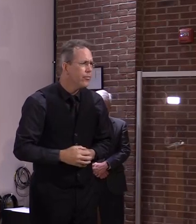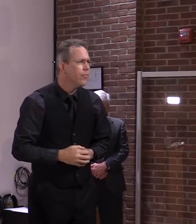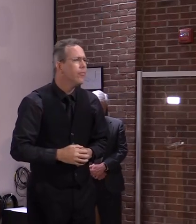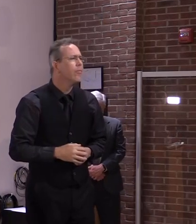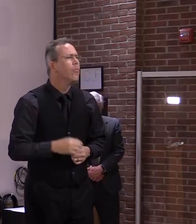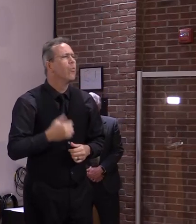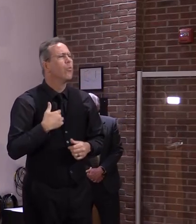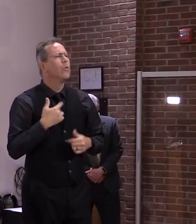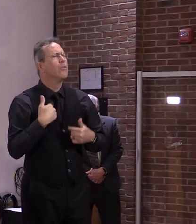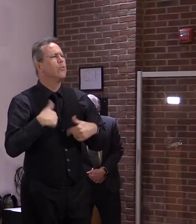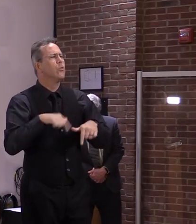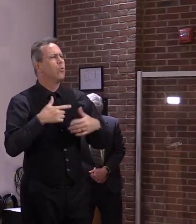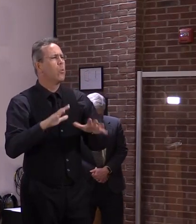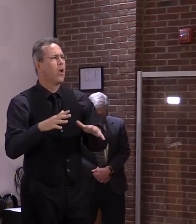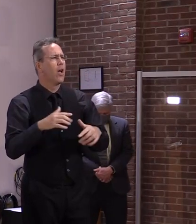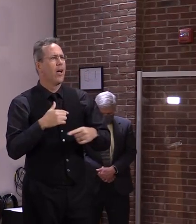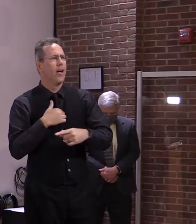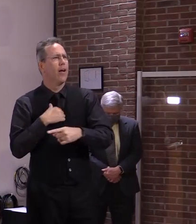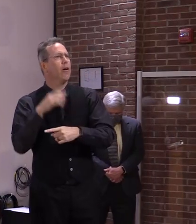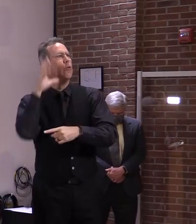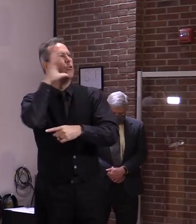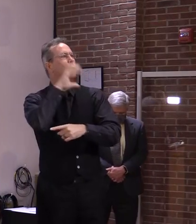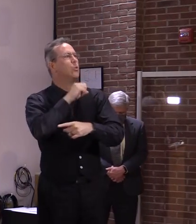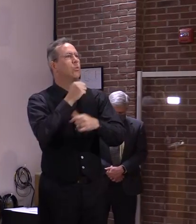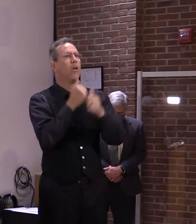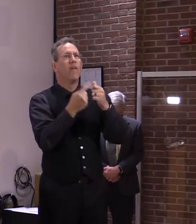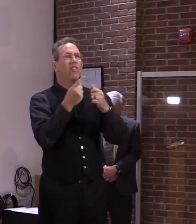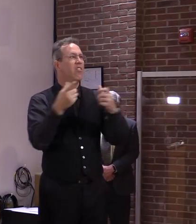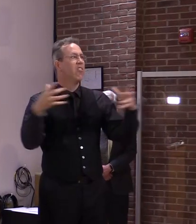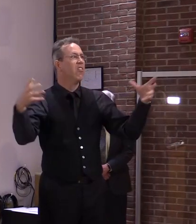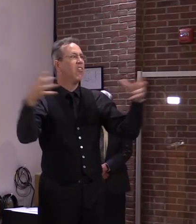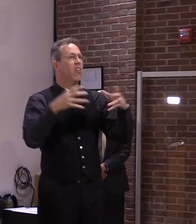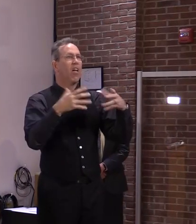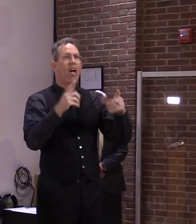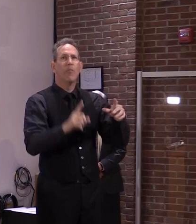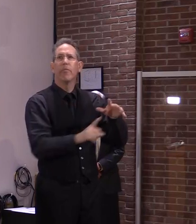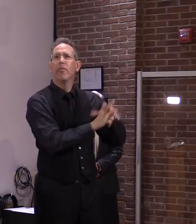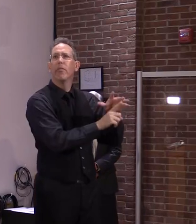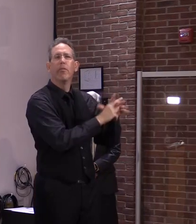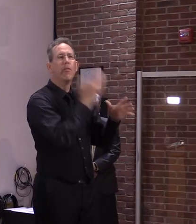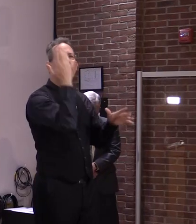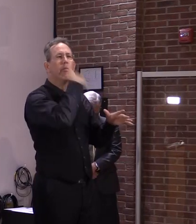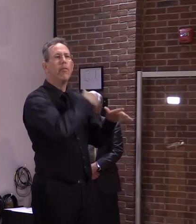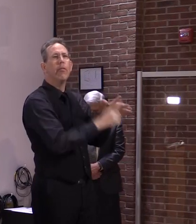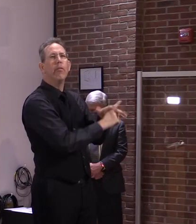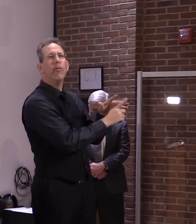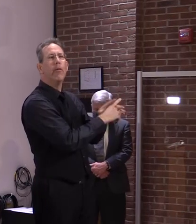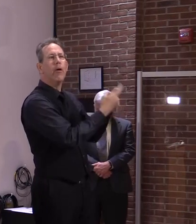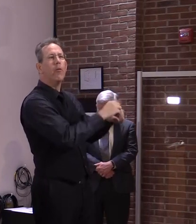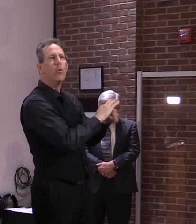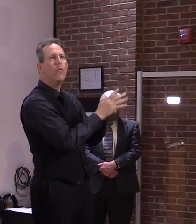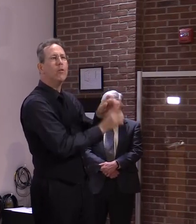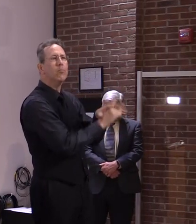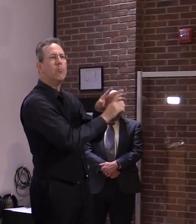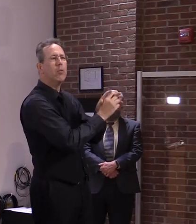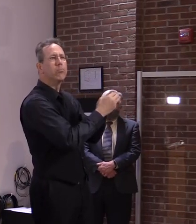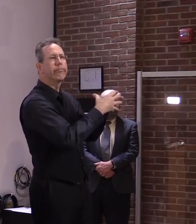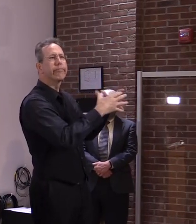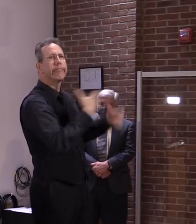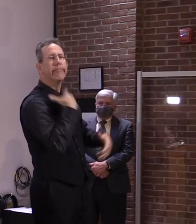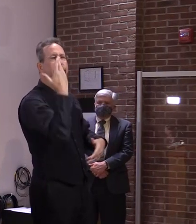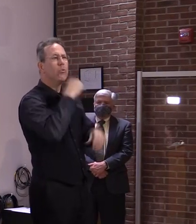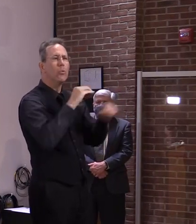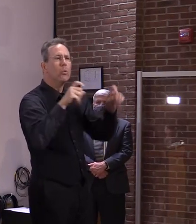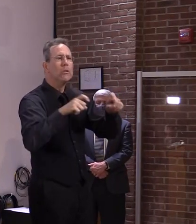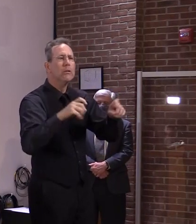thinking you can declare success, but you're actually missing out on understanding a big chunk of the population. But